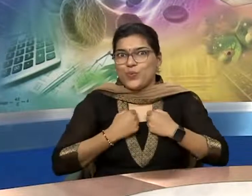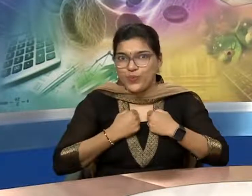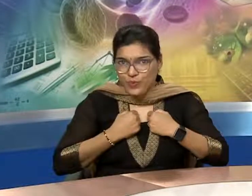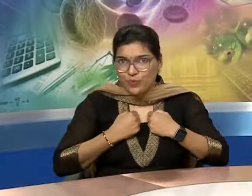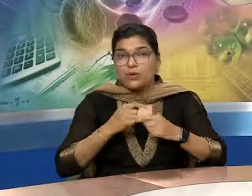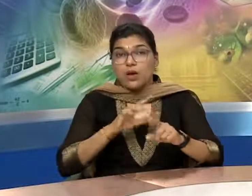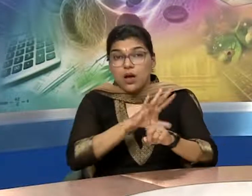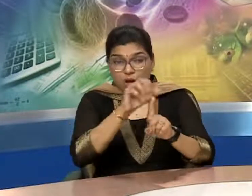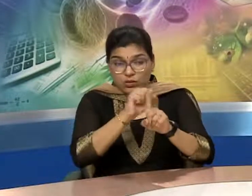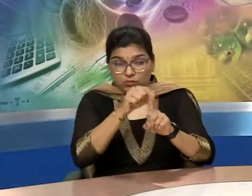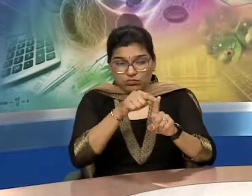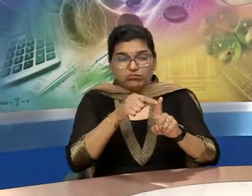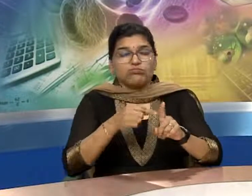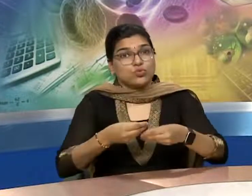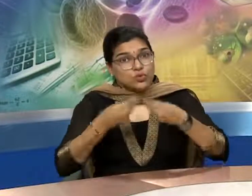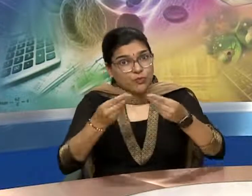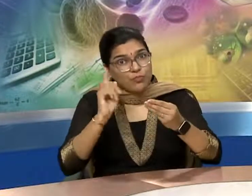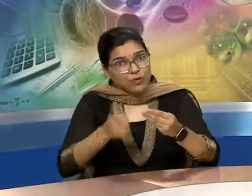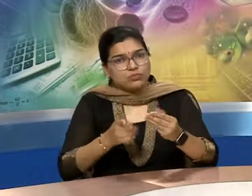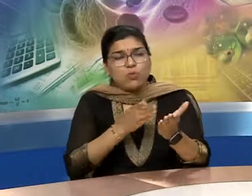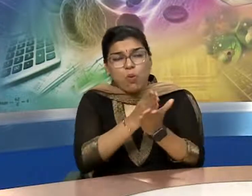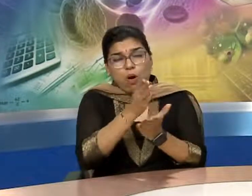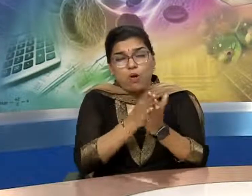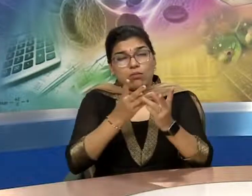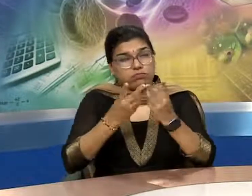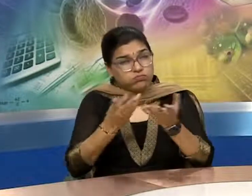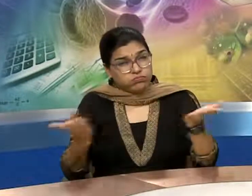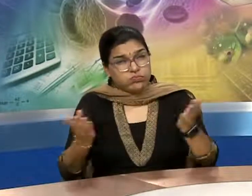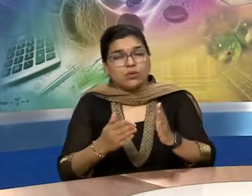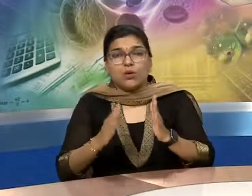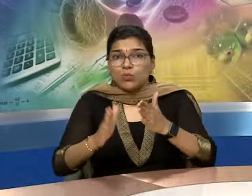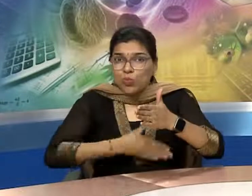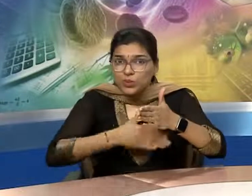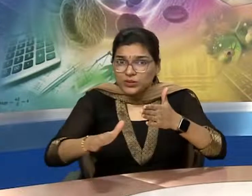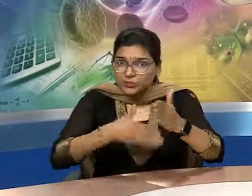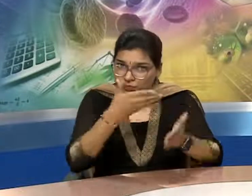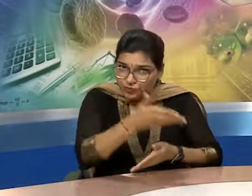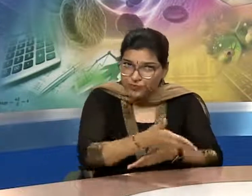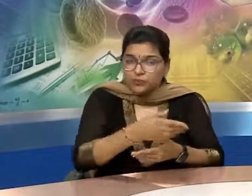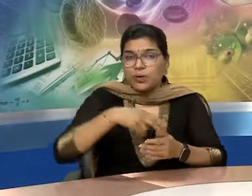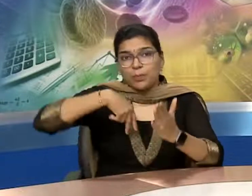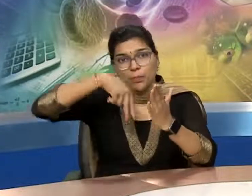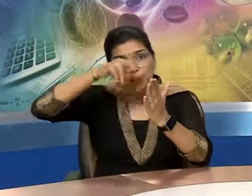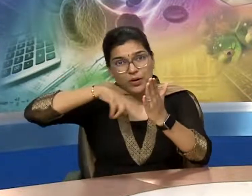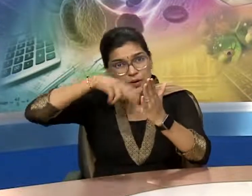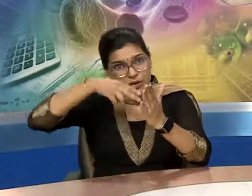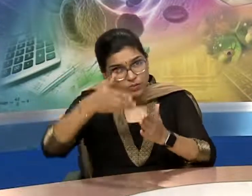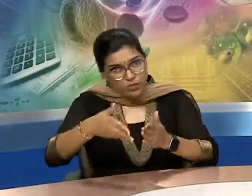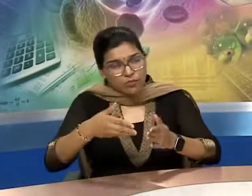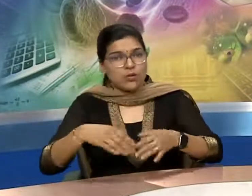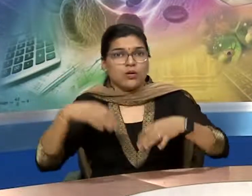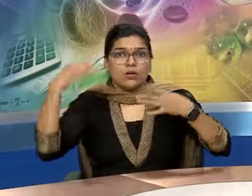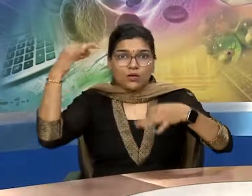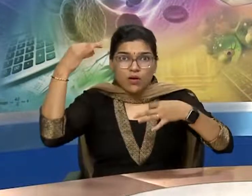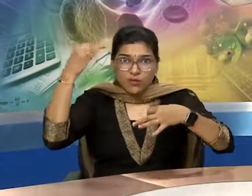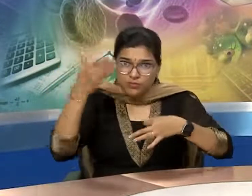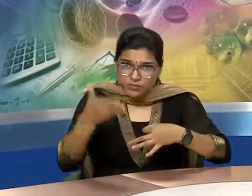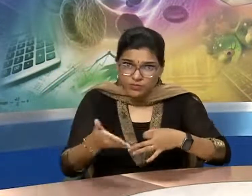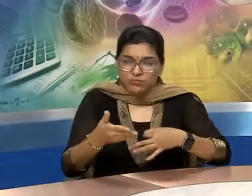Libraries act as one of the principal centers of cultural life and promote participation, enjoyment,